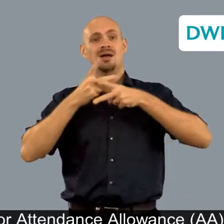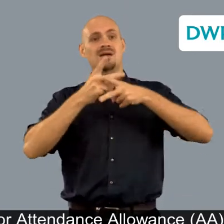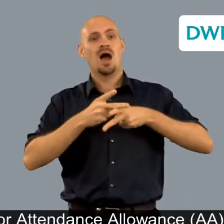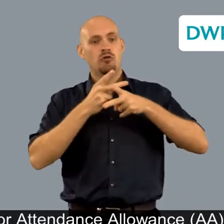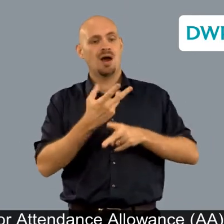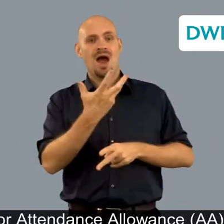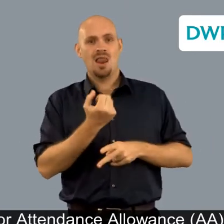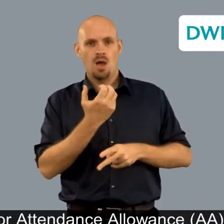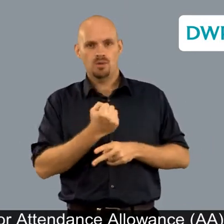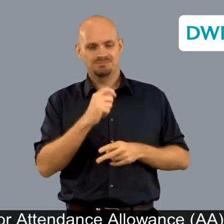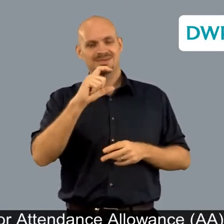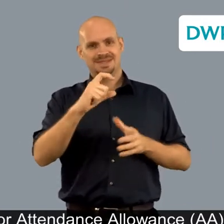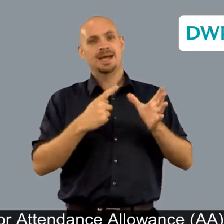Allowance, CA.